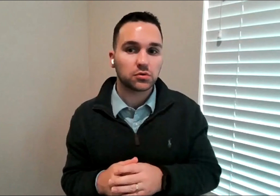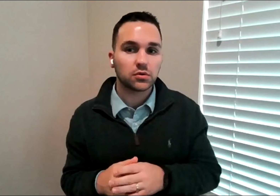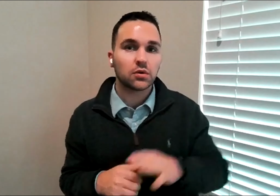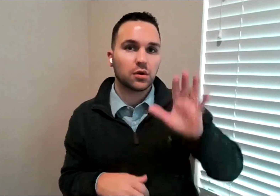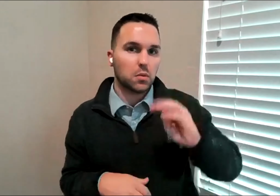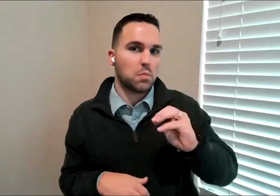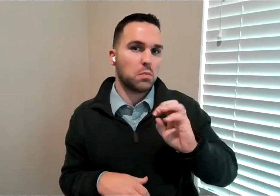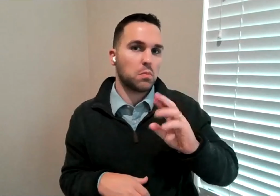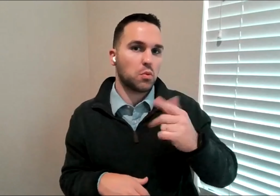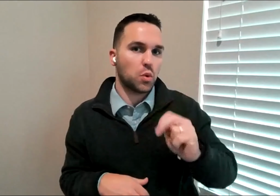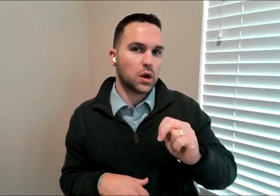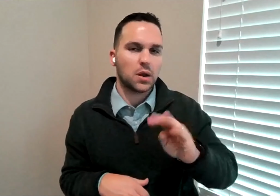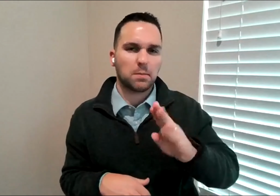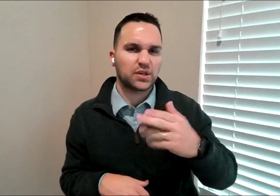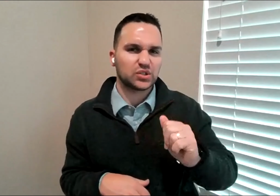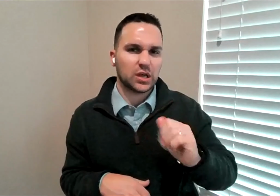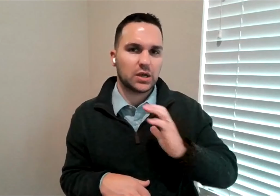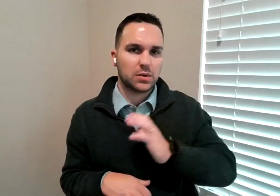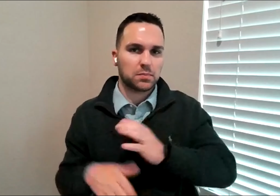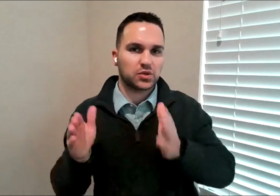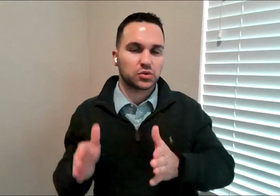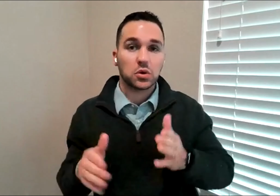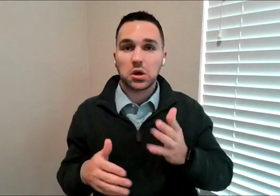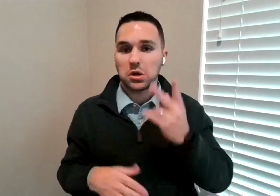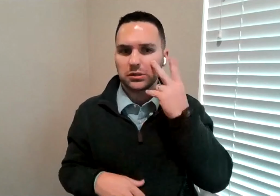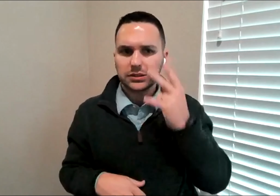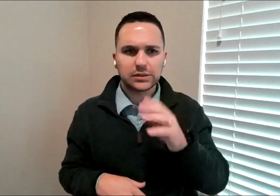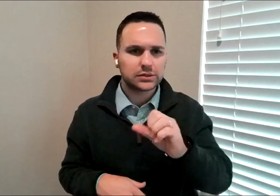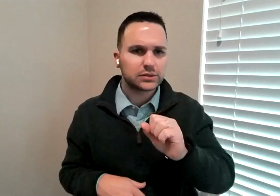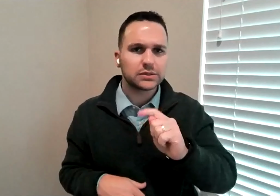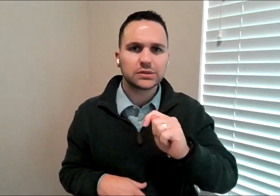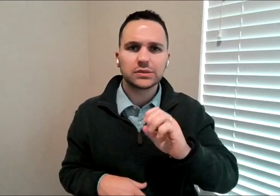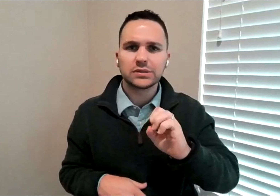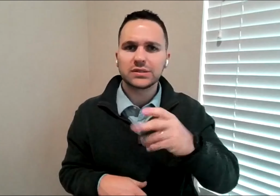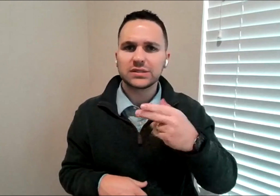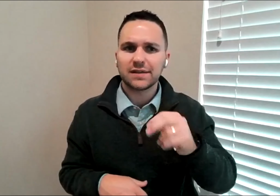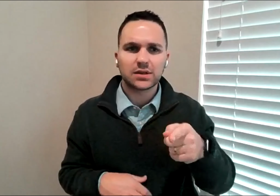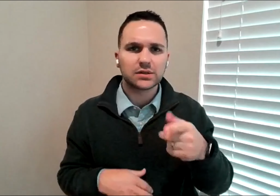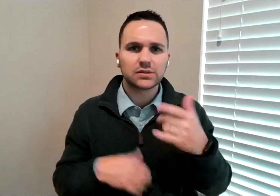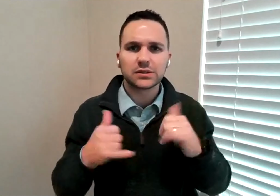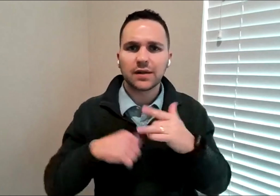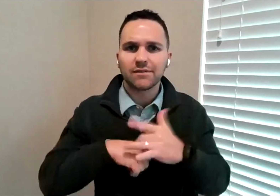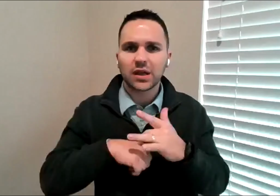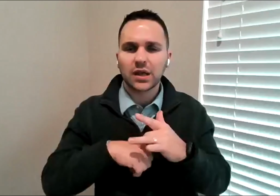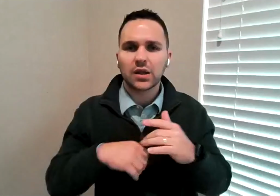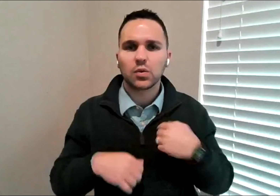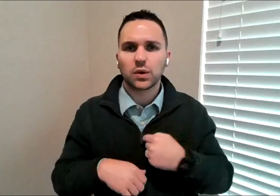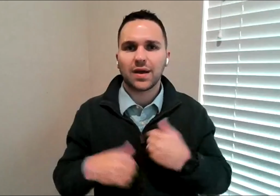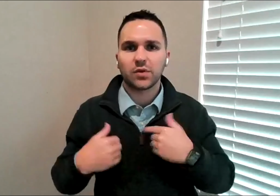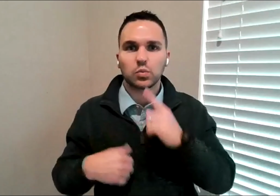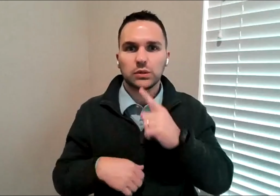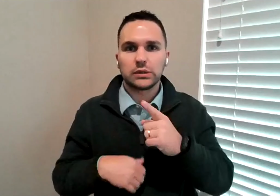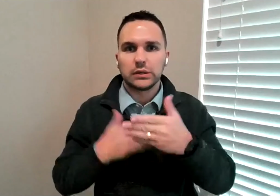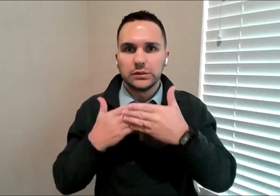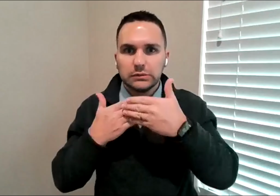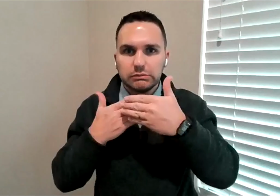BHA Commissioner. I can help. I also want to see if Stephen Pang is on the line. We have a massive timeline we're working together